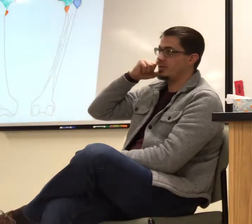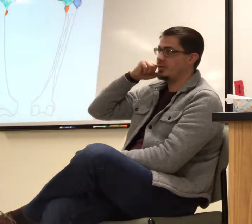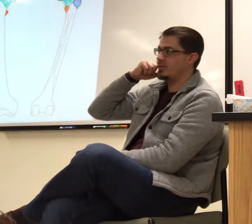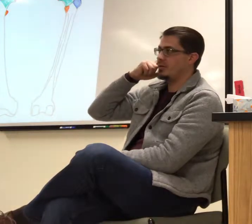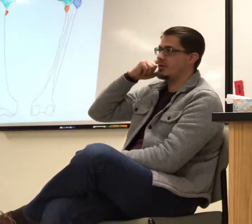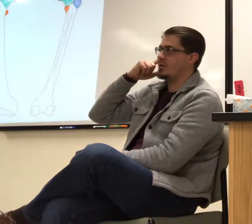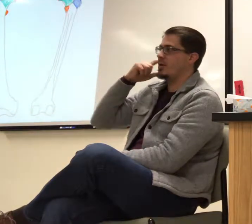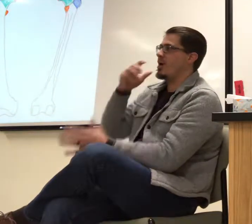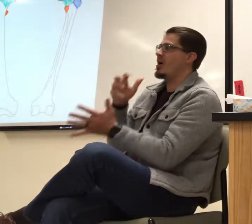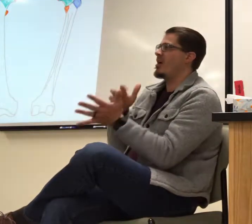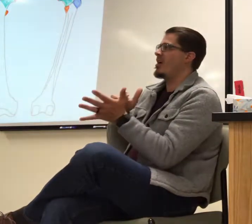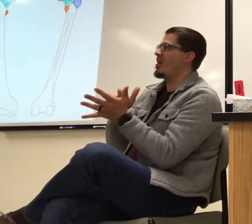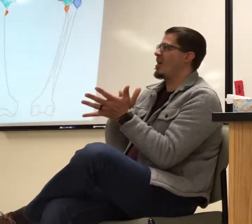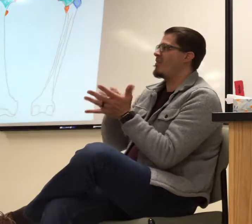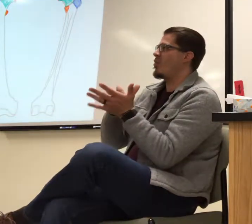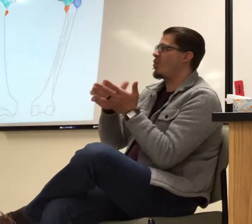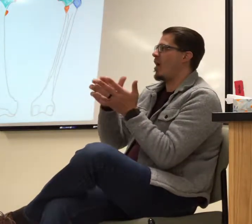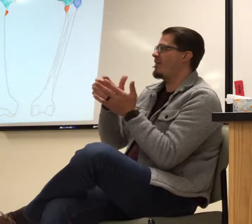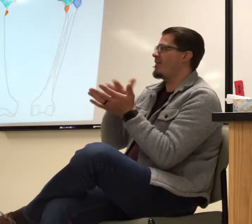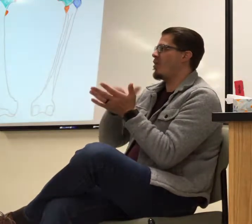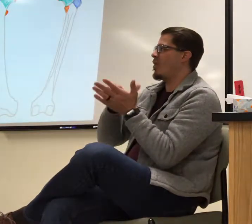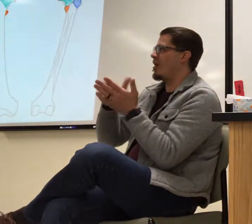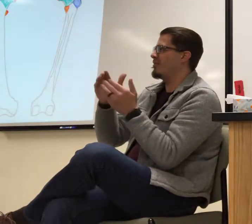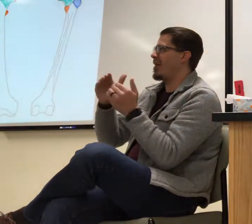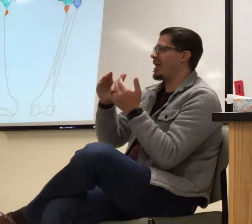there's a rough raised line